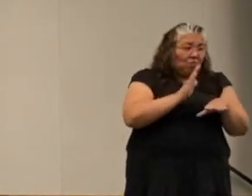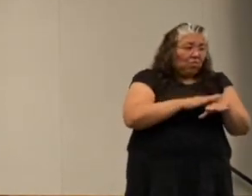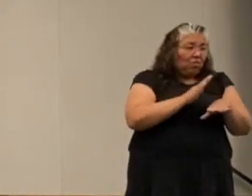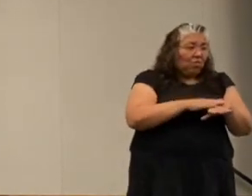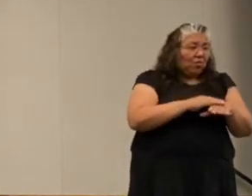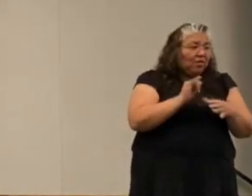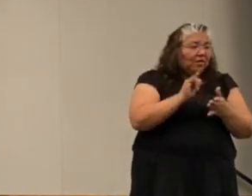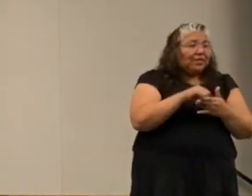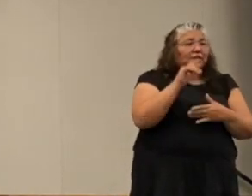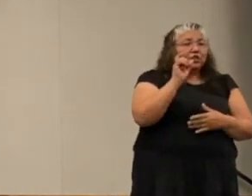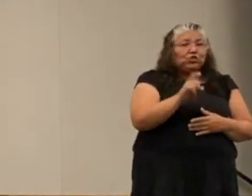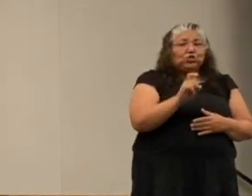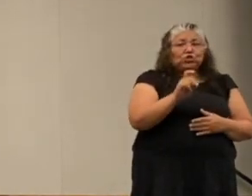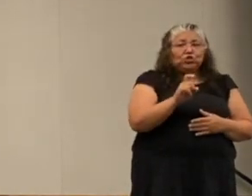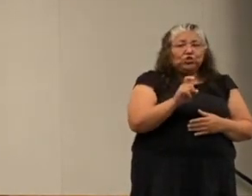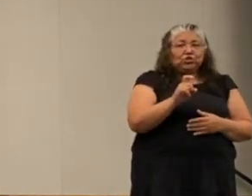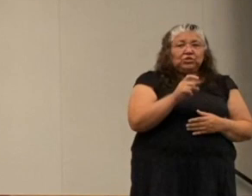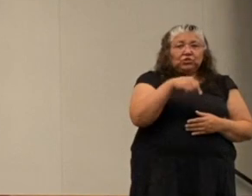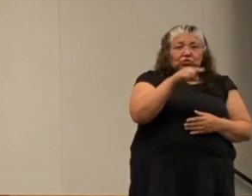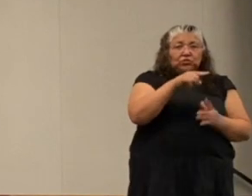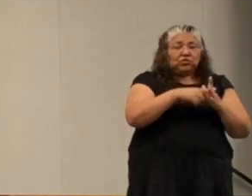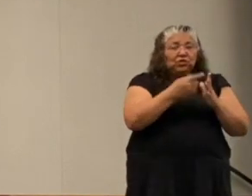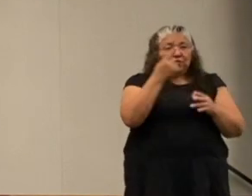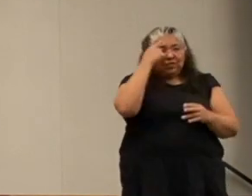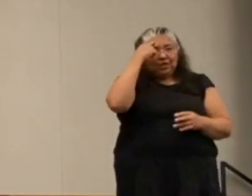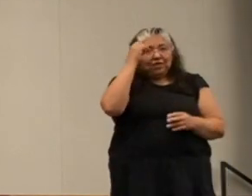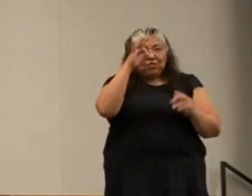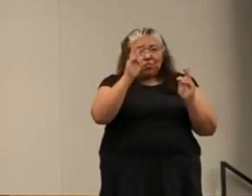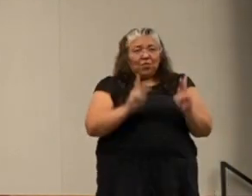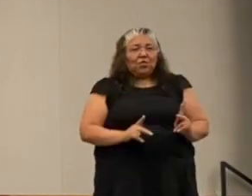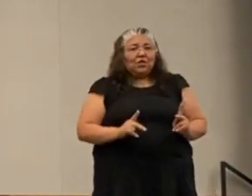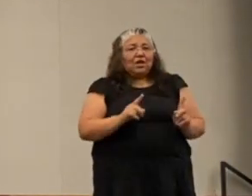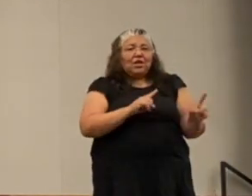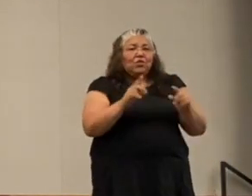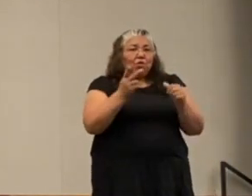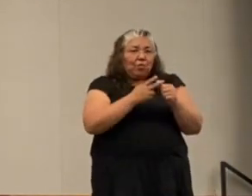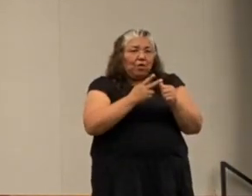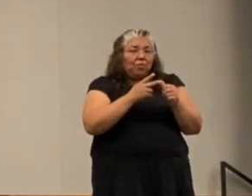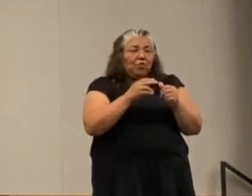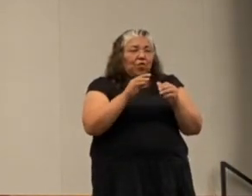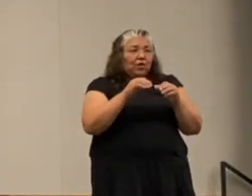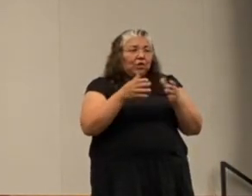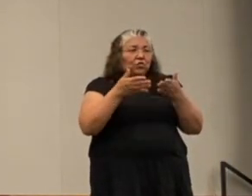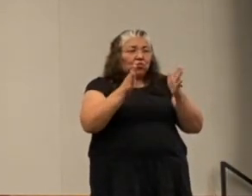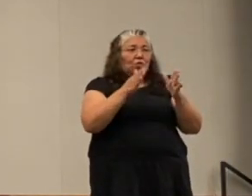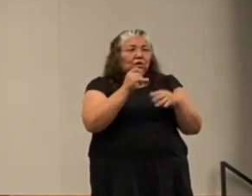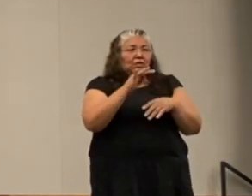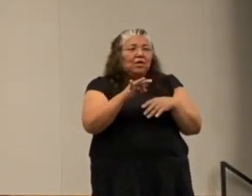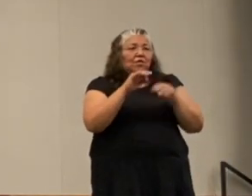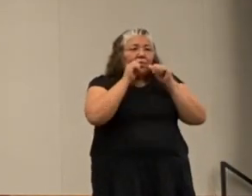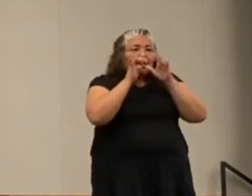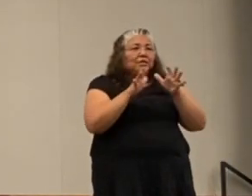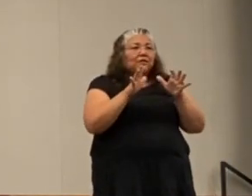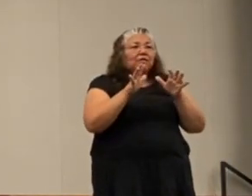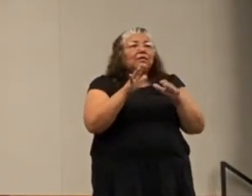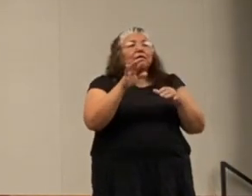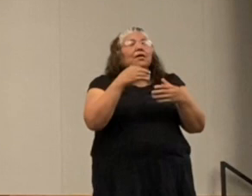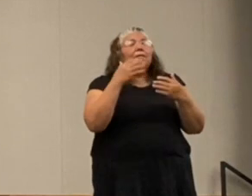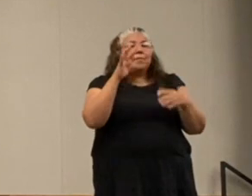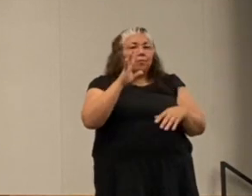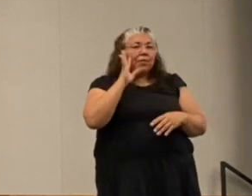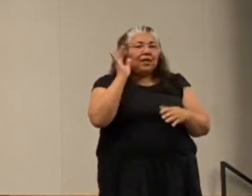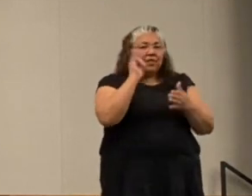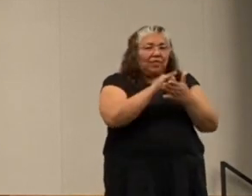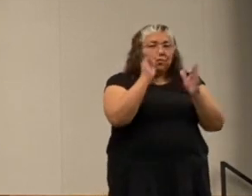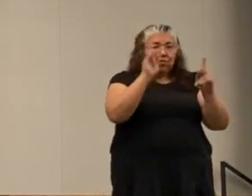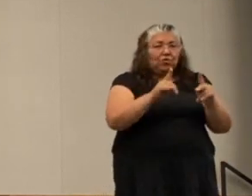that should you start thinking of a person as your primary source of blessing and contentment, you have made that person an